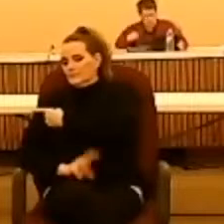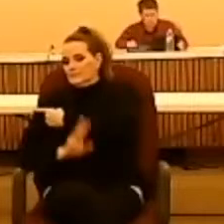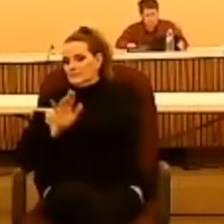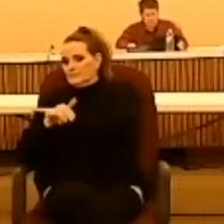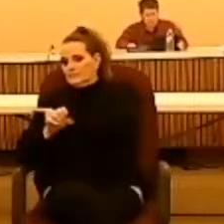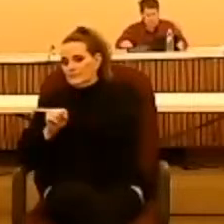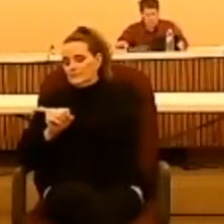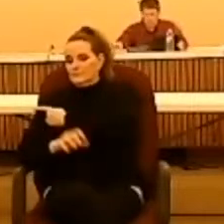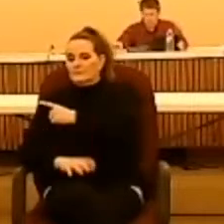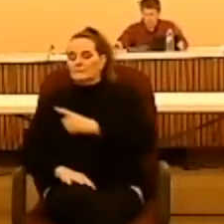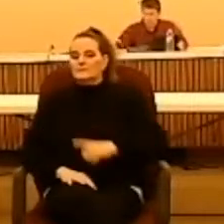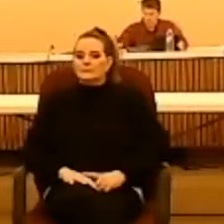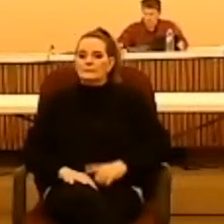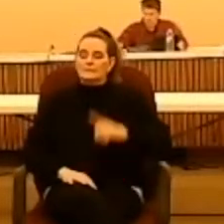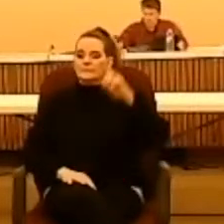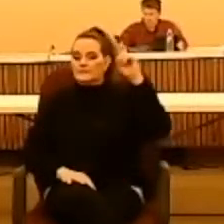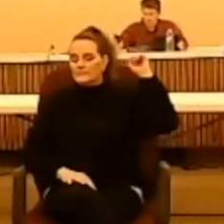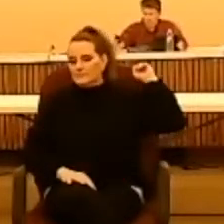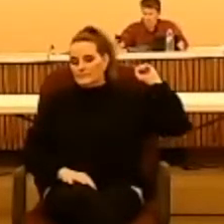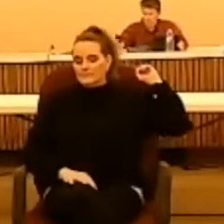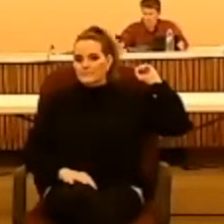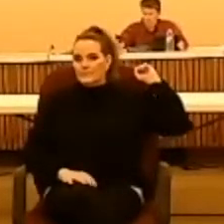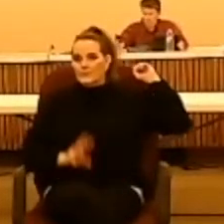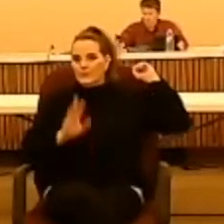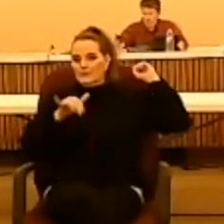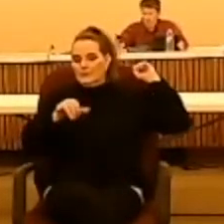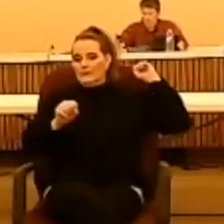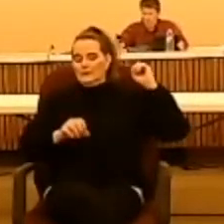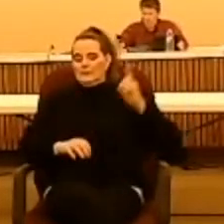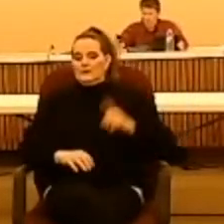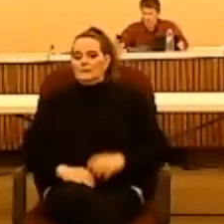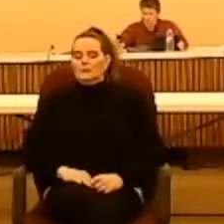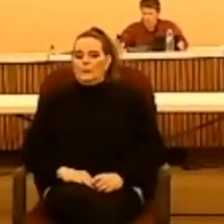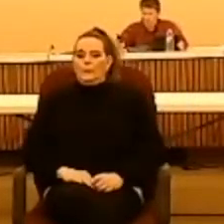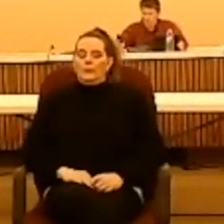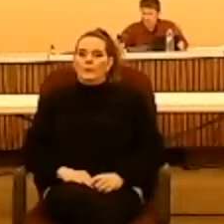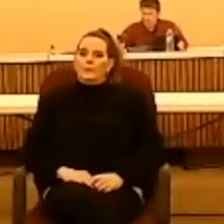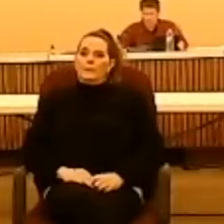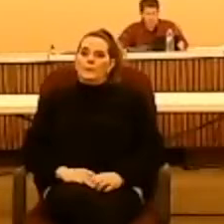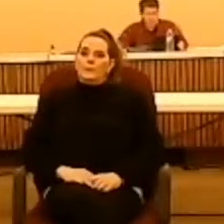Bolsner, Aye. Supervisor Schultz. Aye.